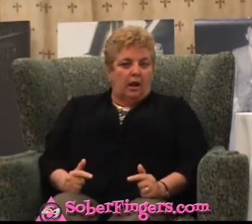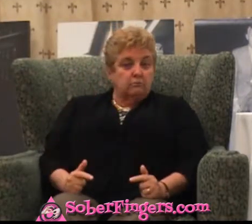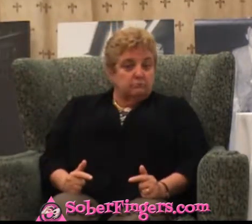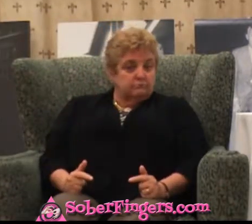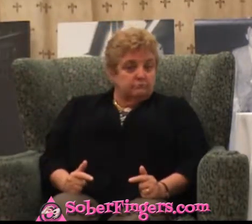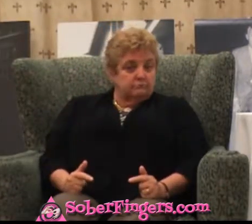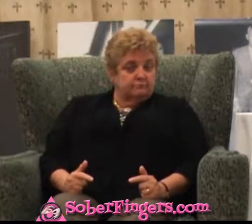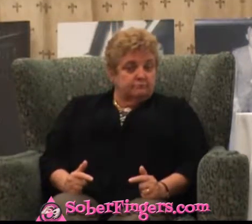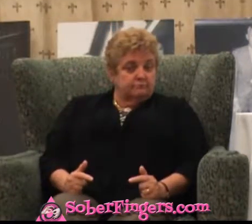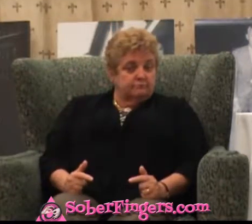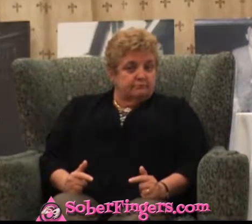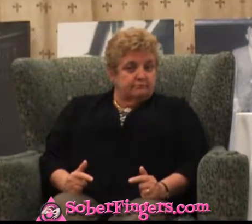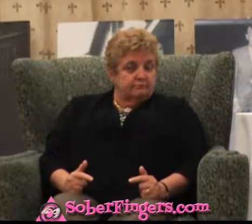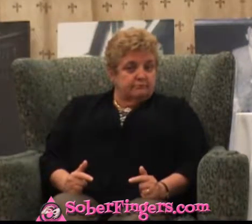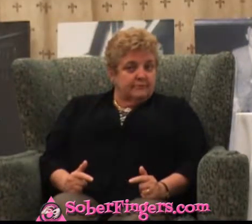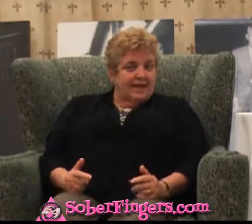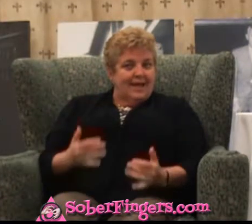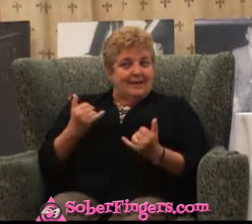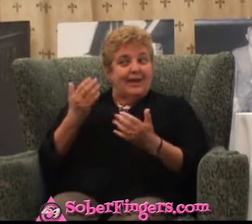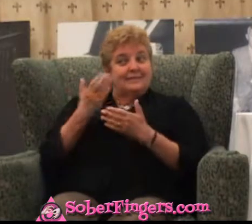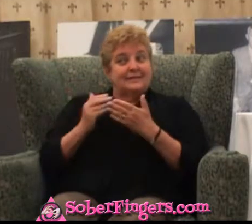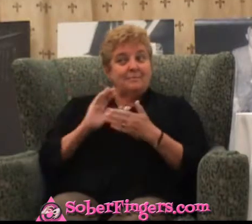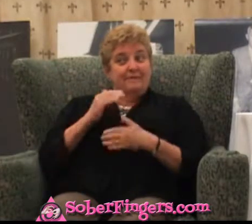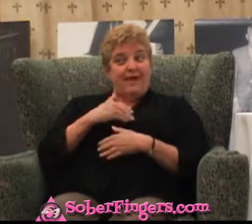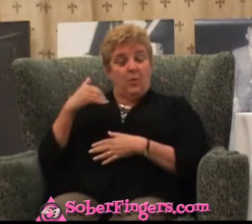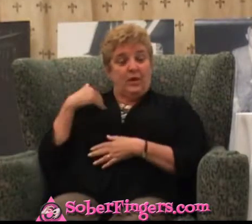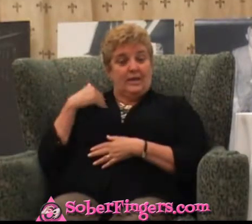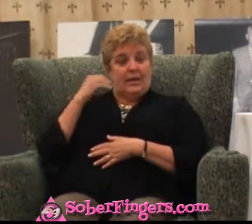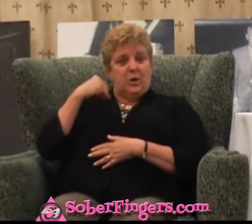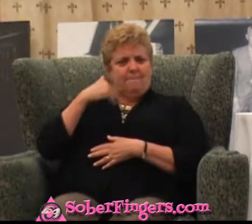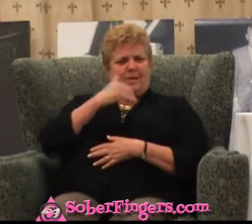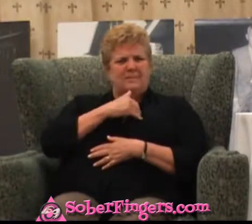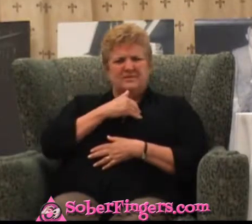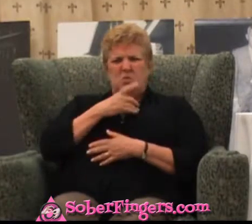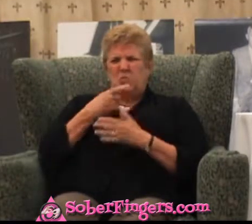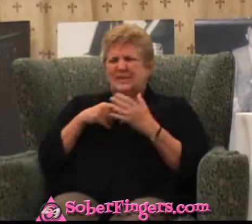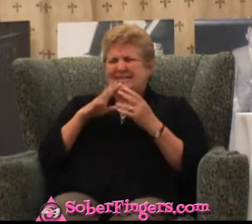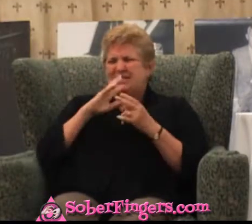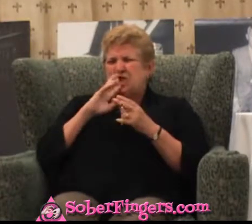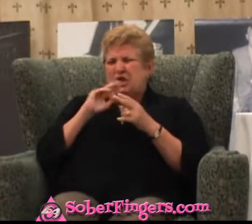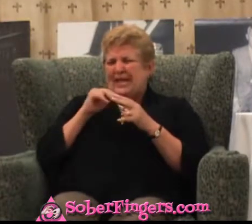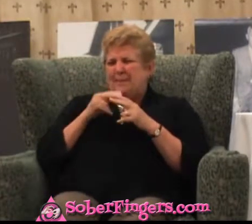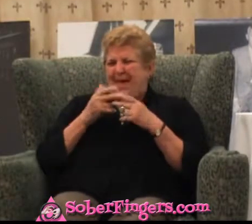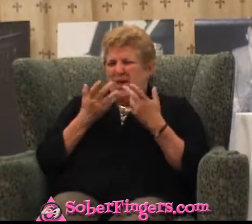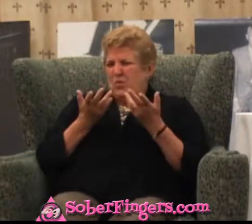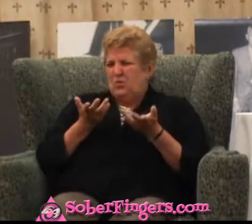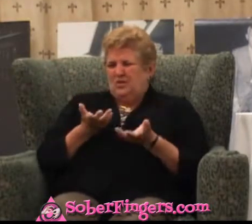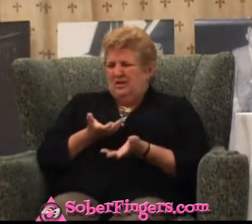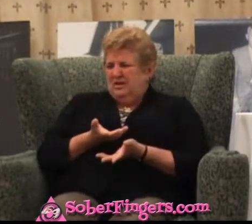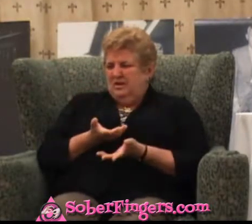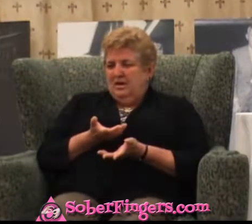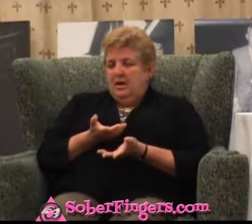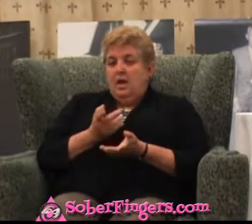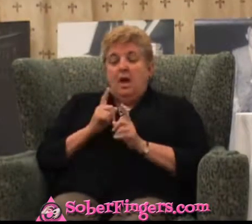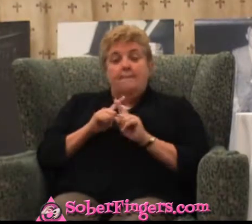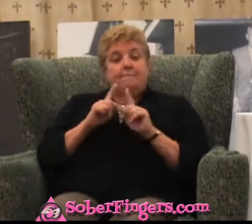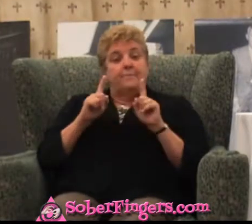Now, see, some of our younger members, when I say that, they wonder, well, what is he talking about? But some of my